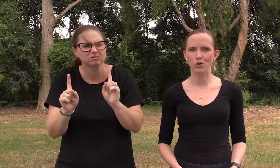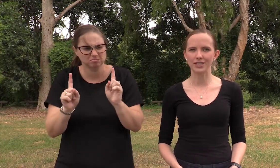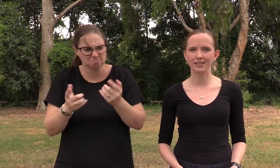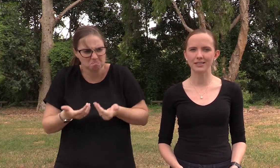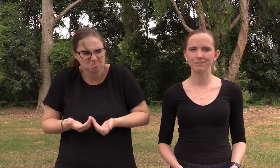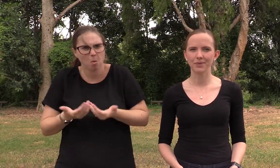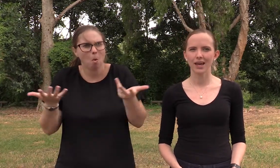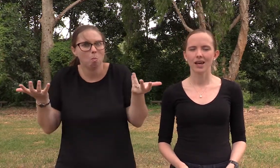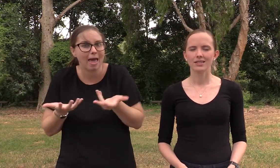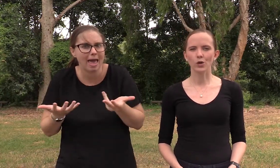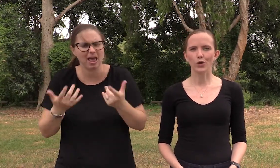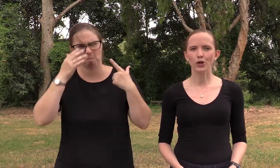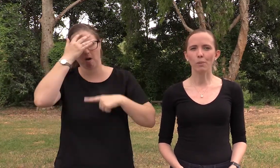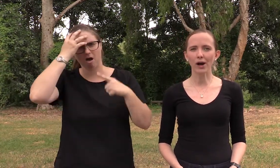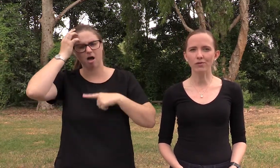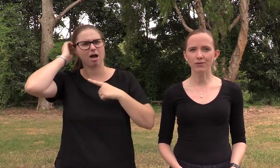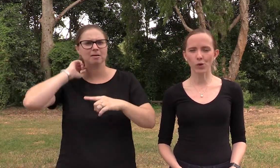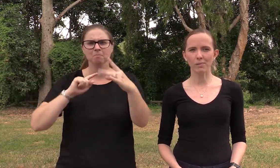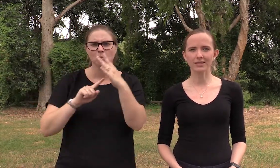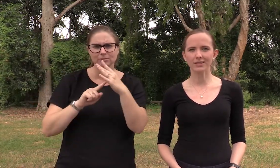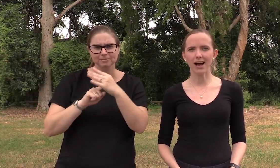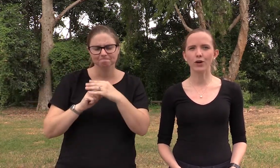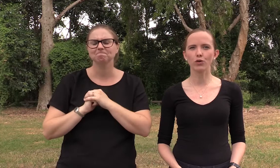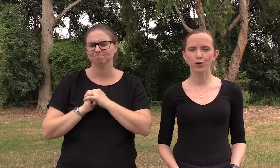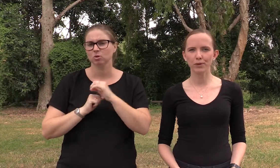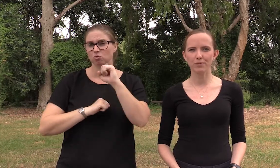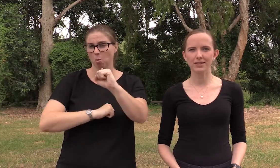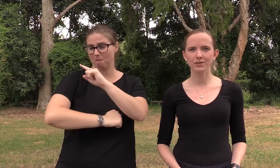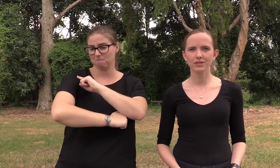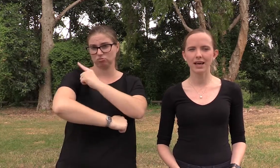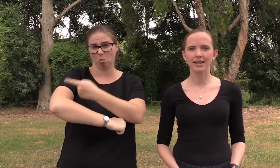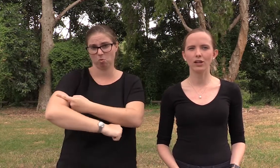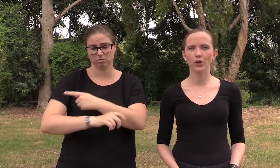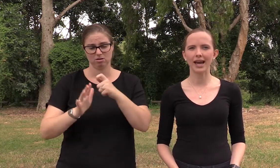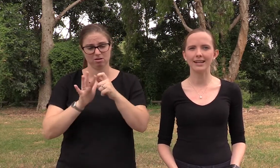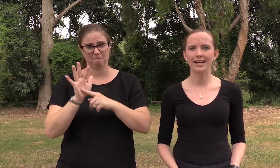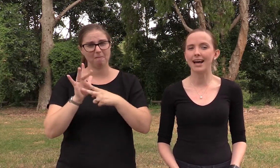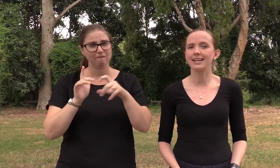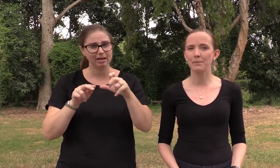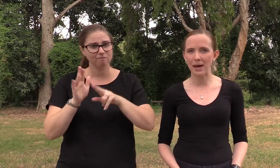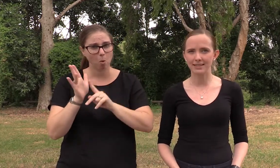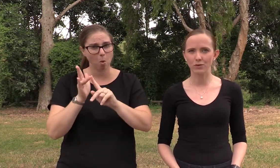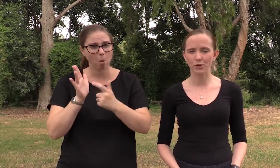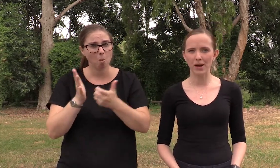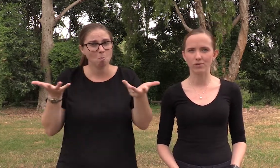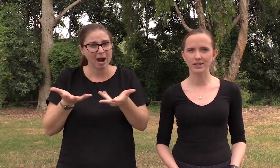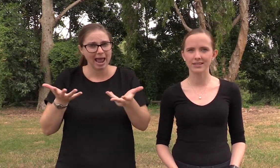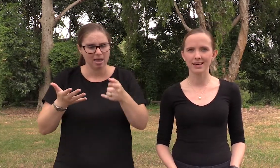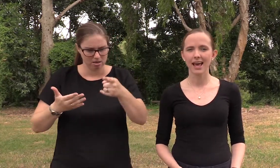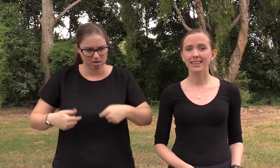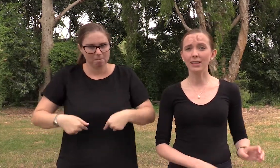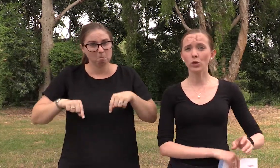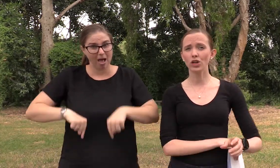they important. So, your pelvic floor muscles are a group of muscles that are located at the base of your